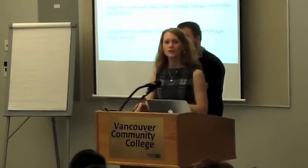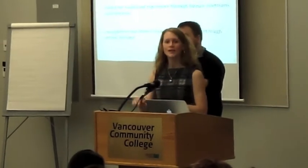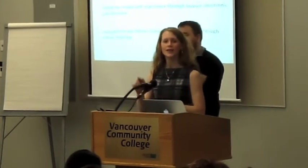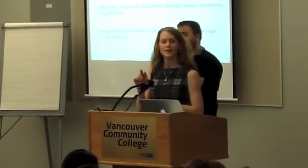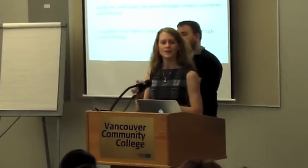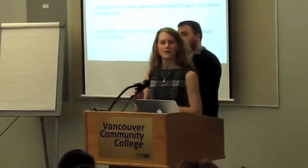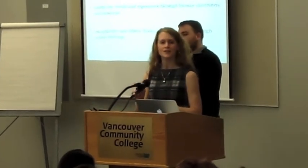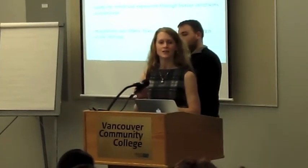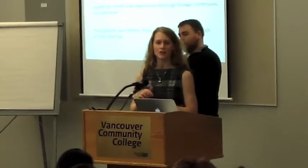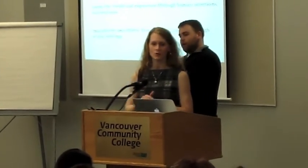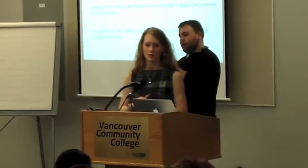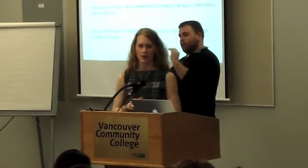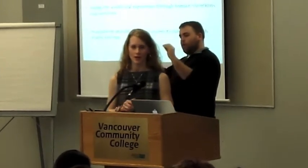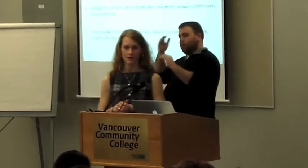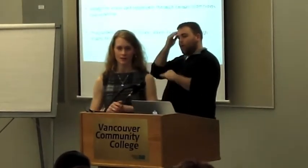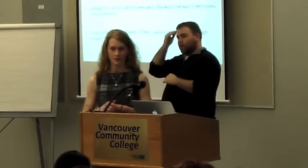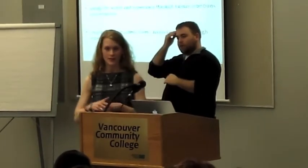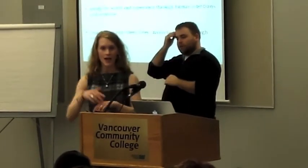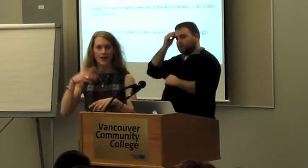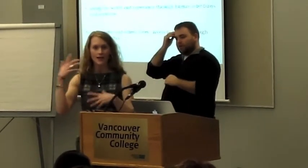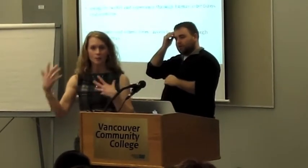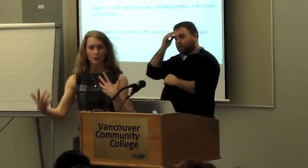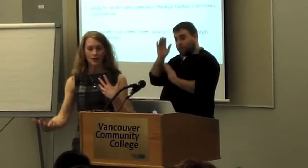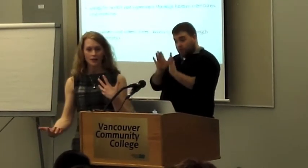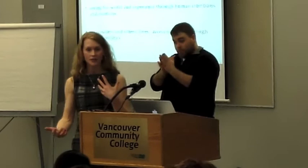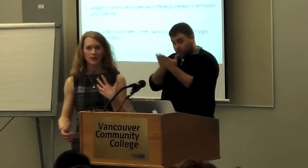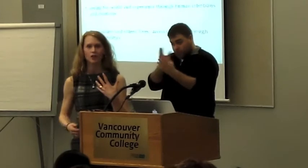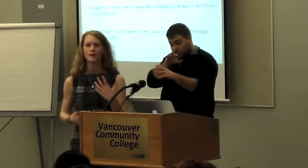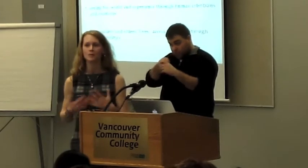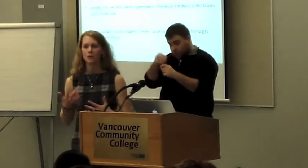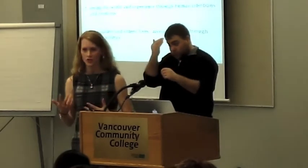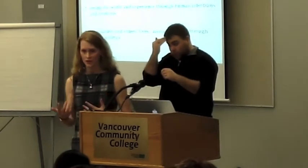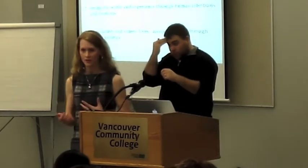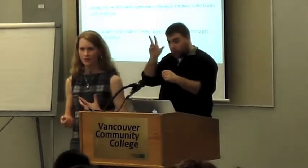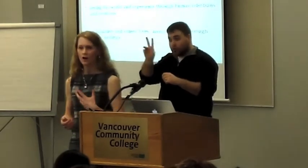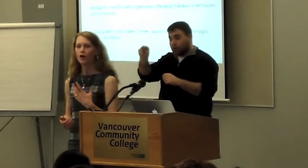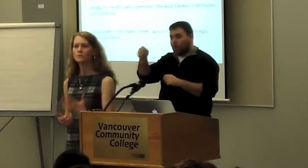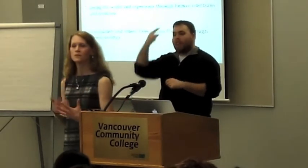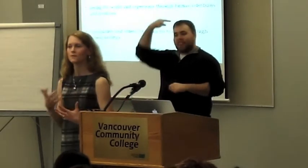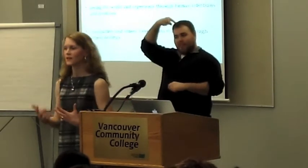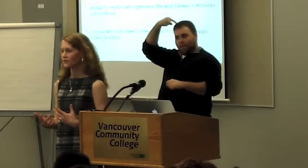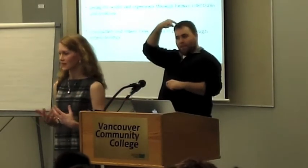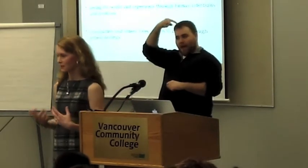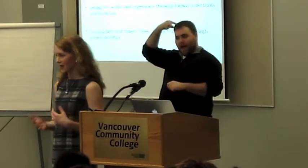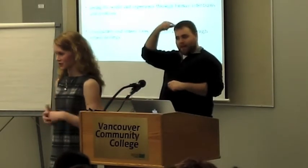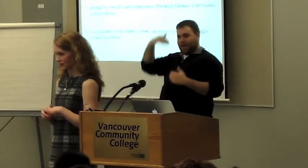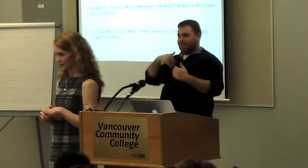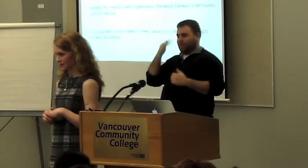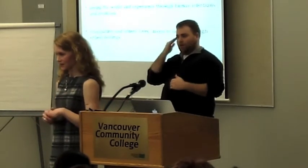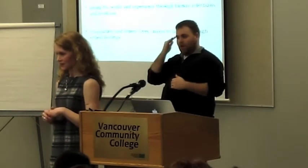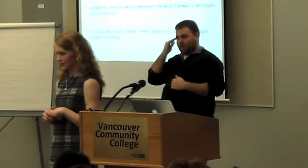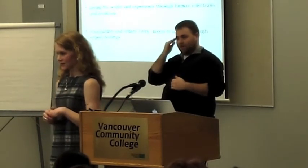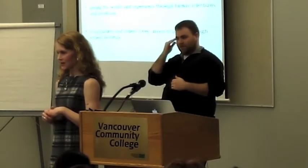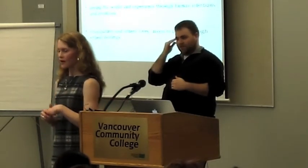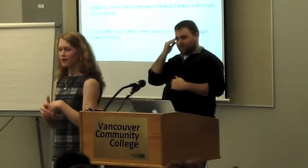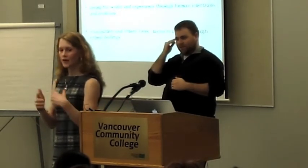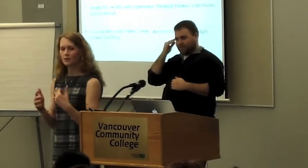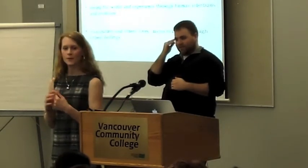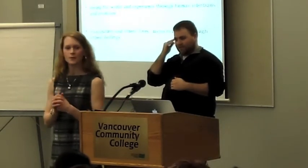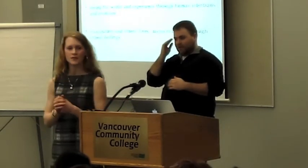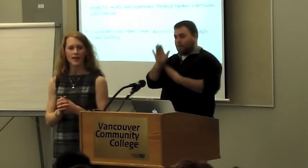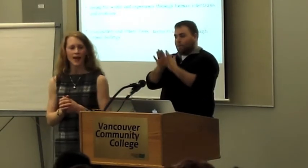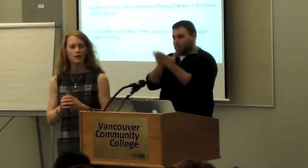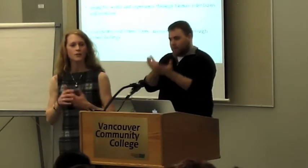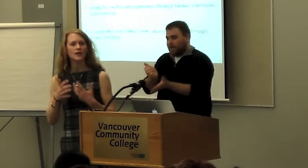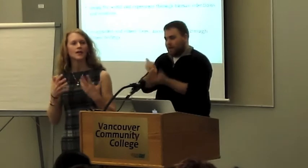Knowledge only exists in the human mind, tied up with human emotion, hopes, fears, and passions. A